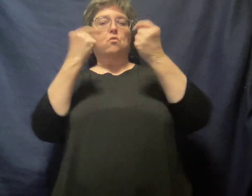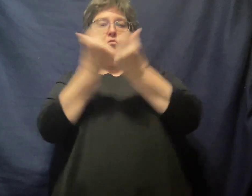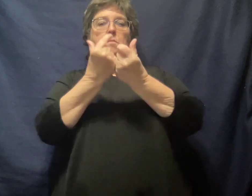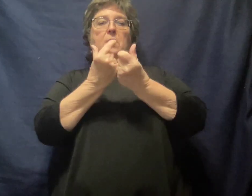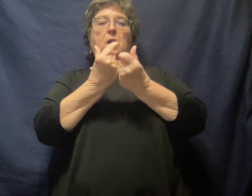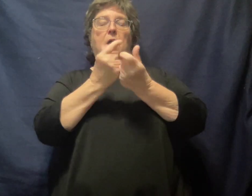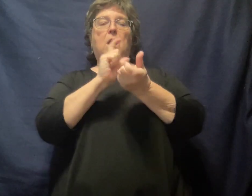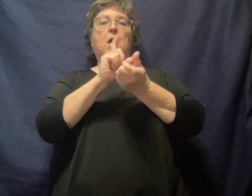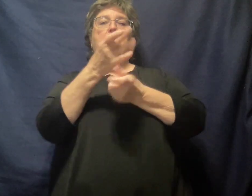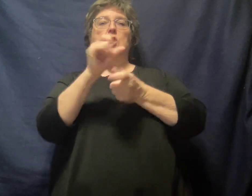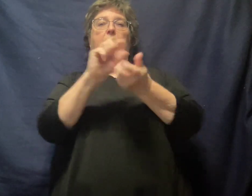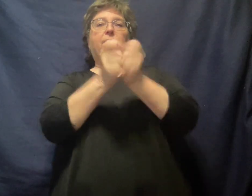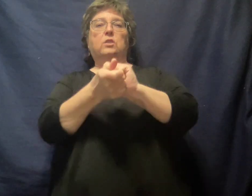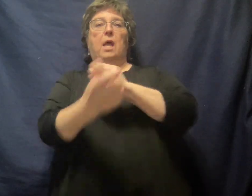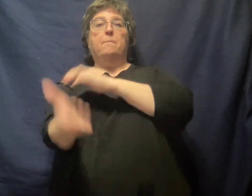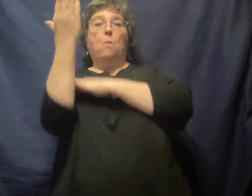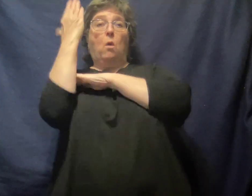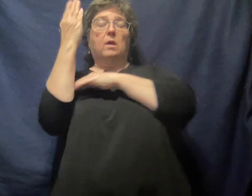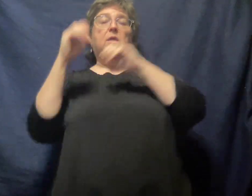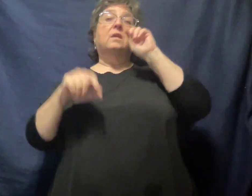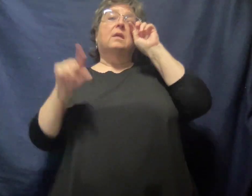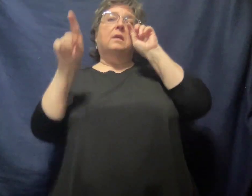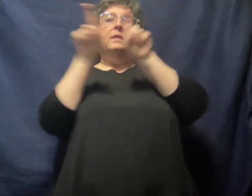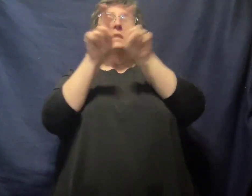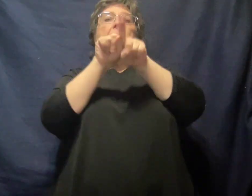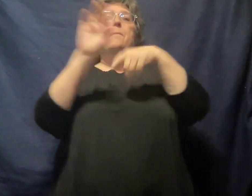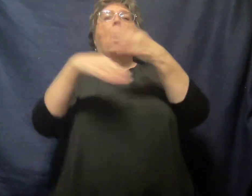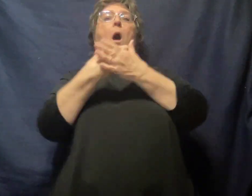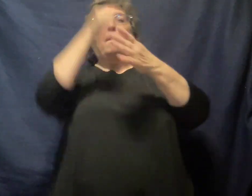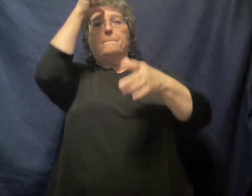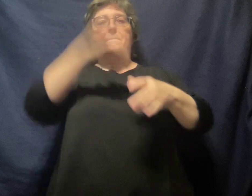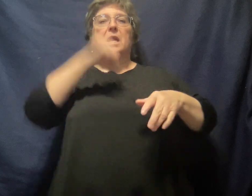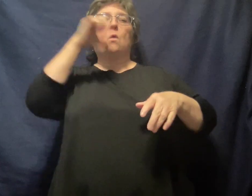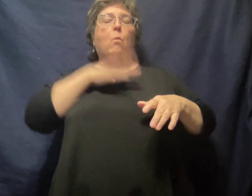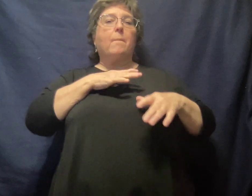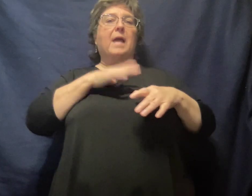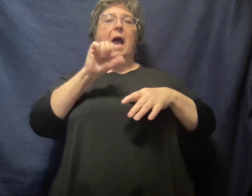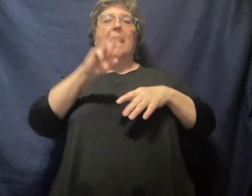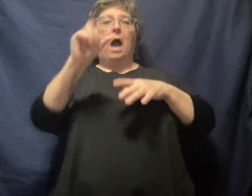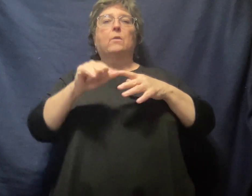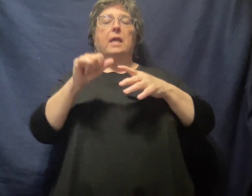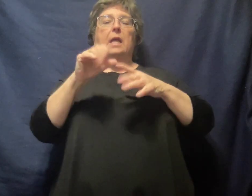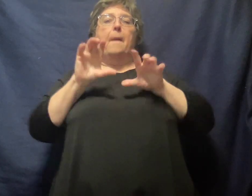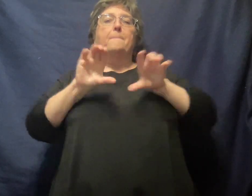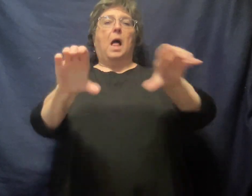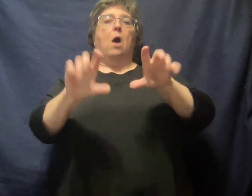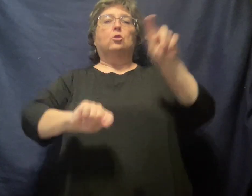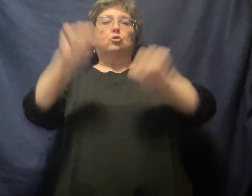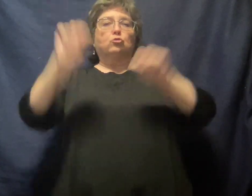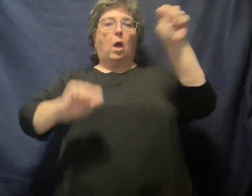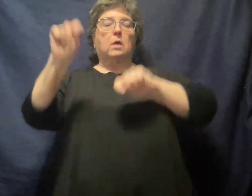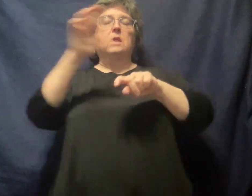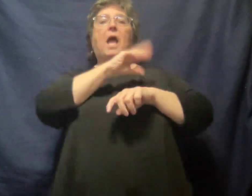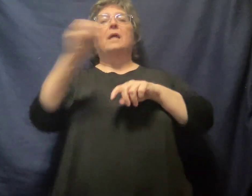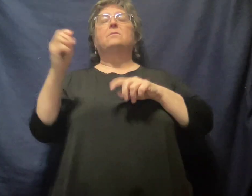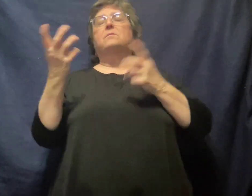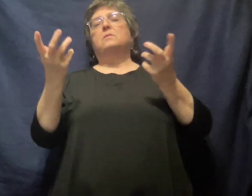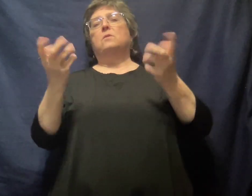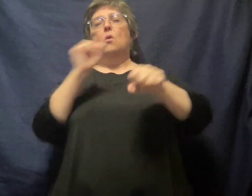change sometime tomorrow morning. Same with all our men and women that are in the county plow trucks, as well as out working on the streets trying